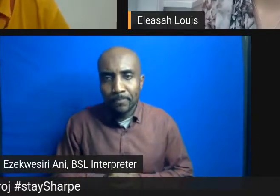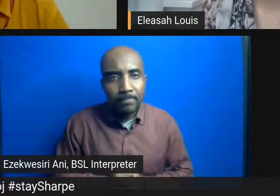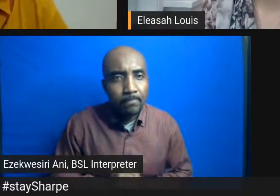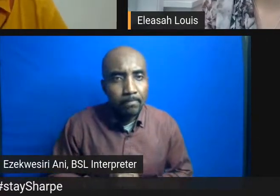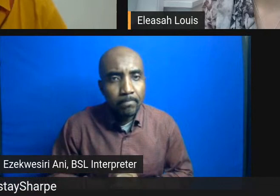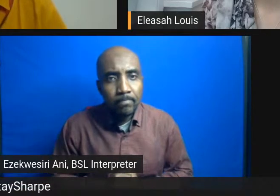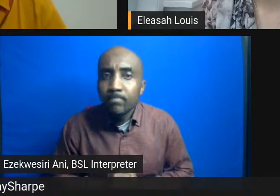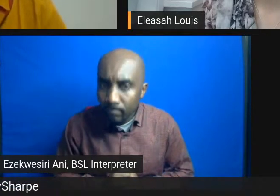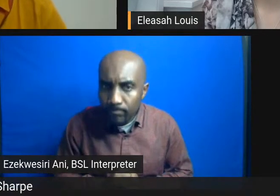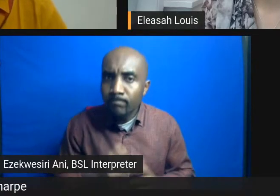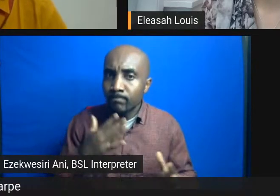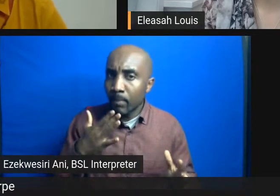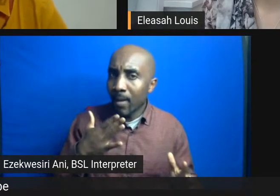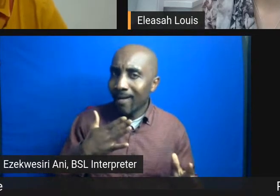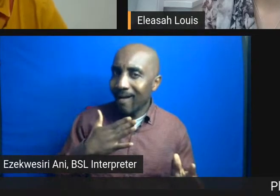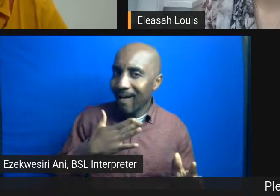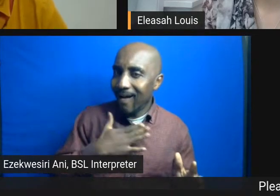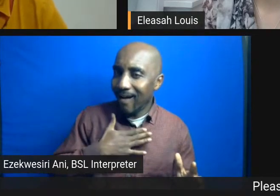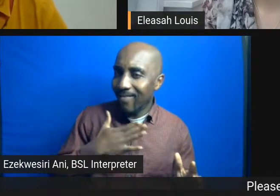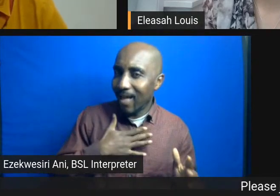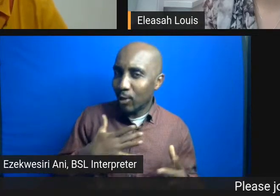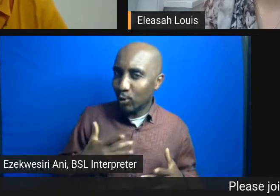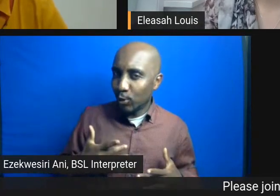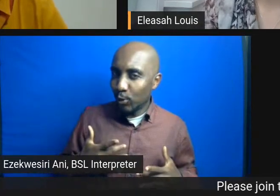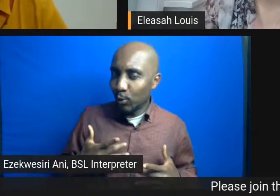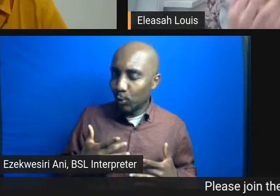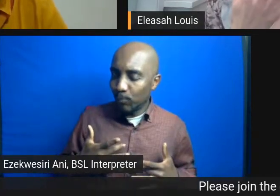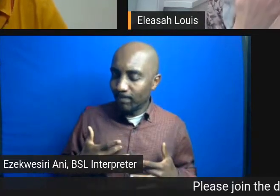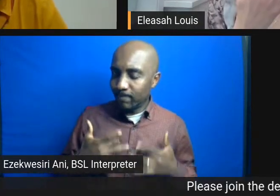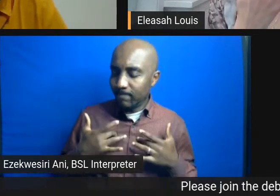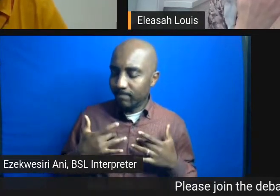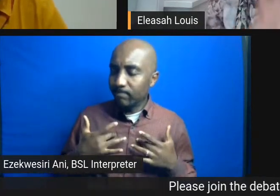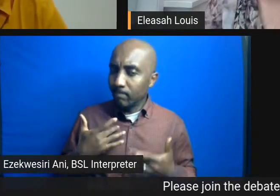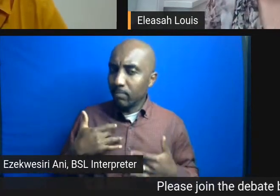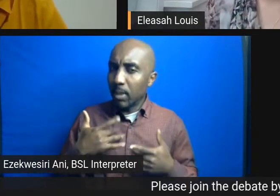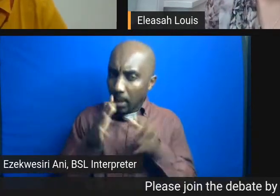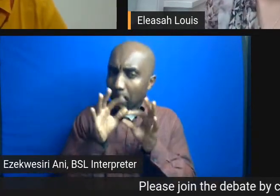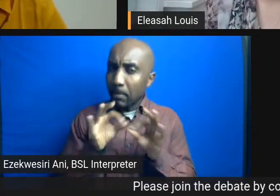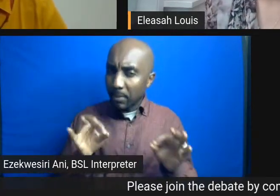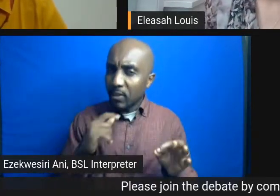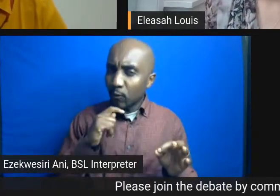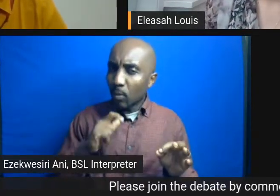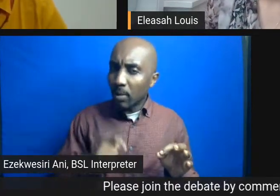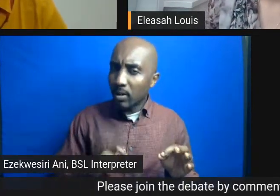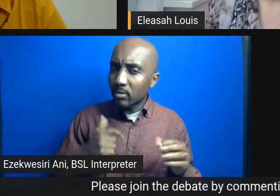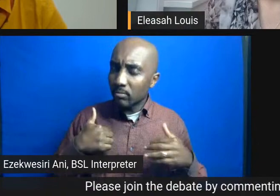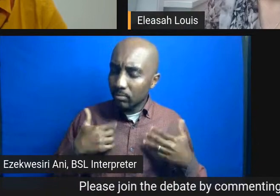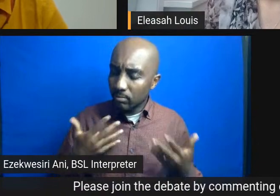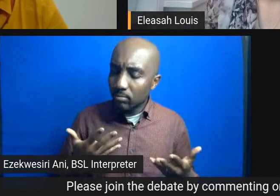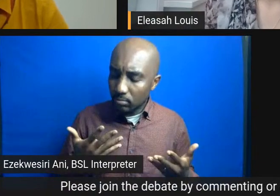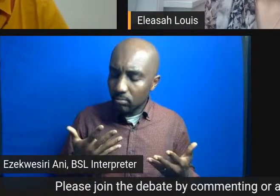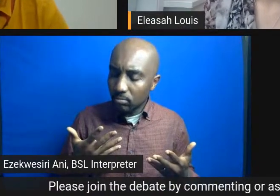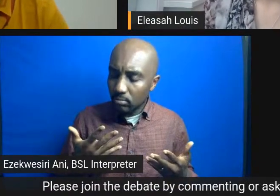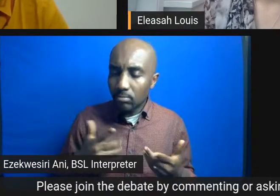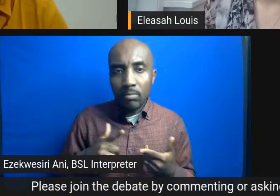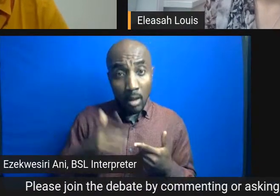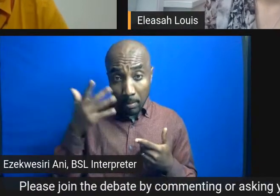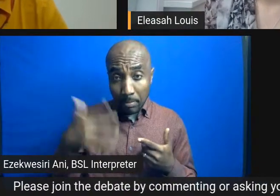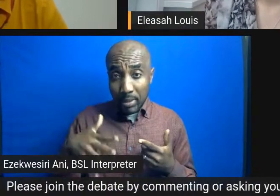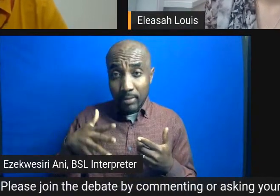I like to believe that I'm a peaceful person, you know. I also spent many years studying